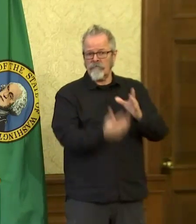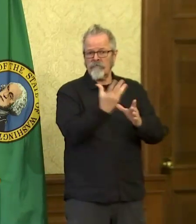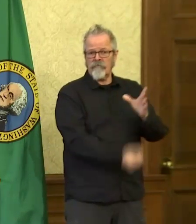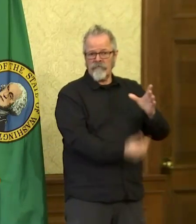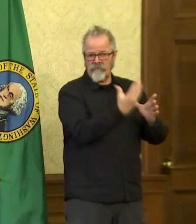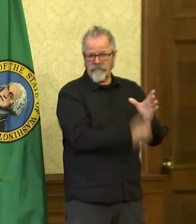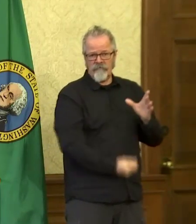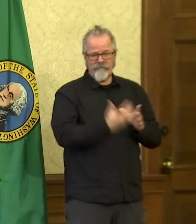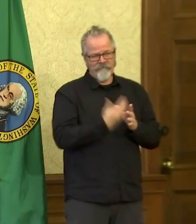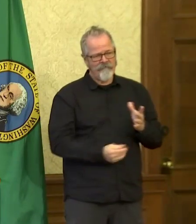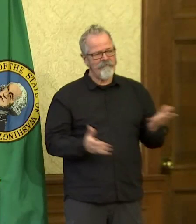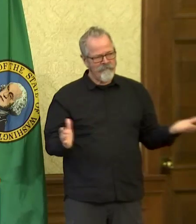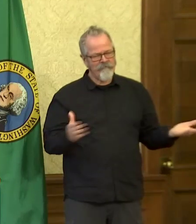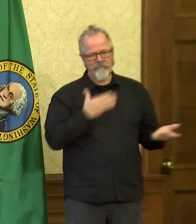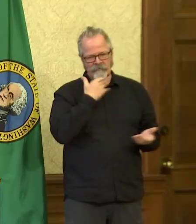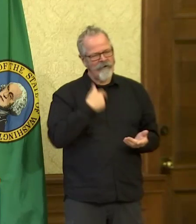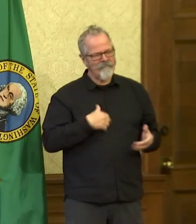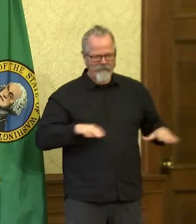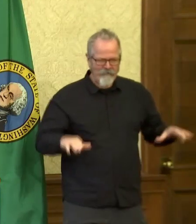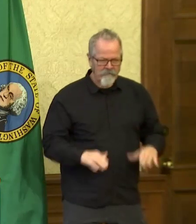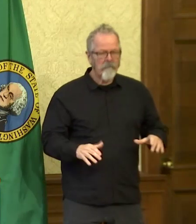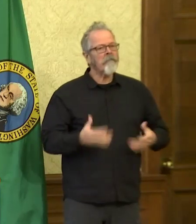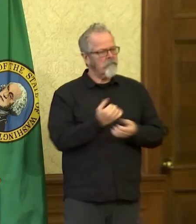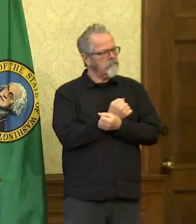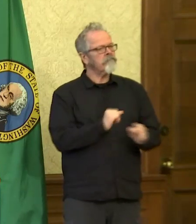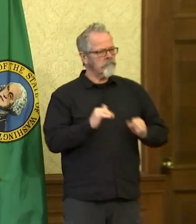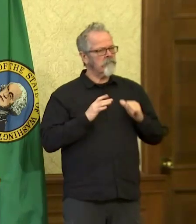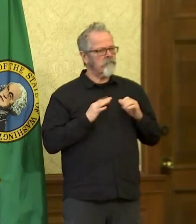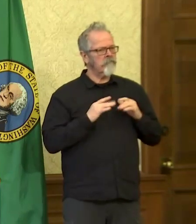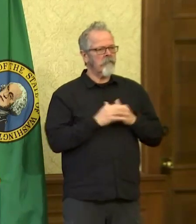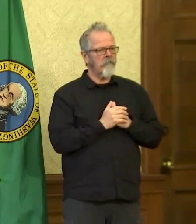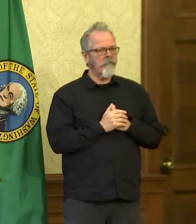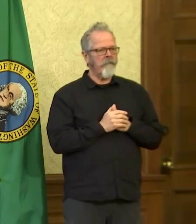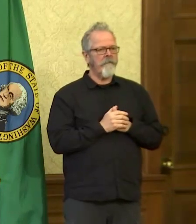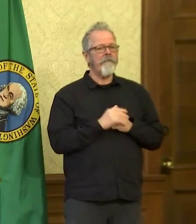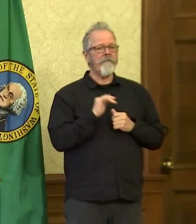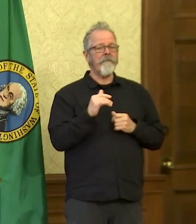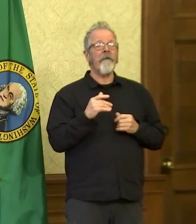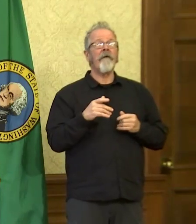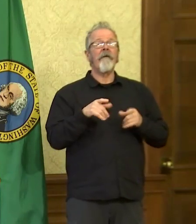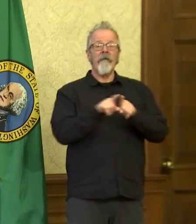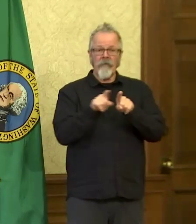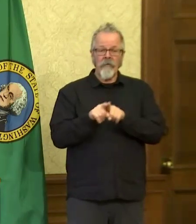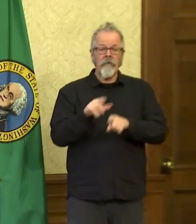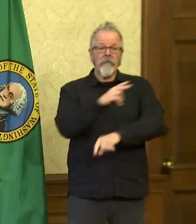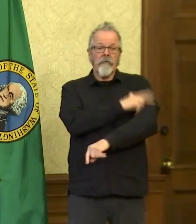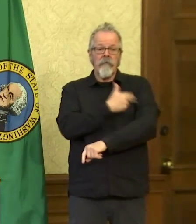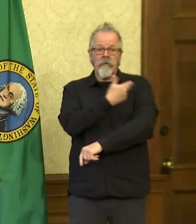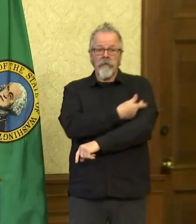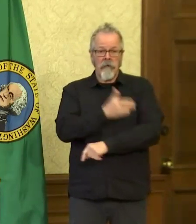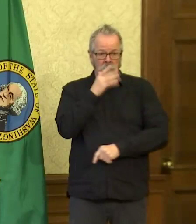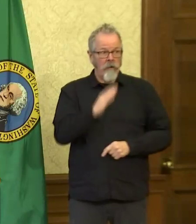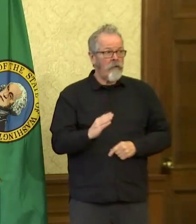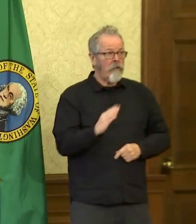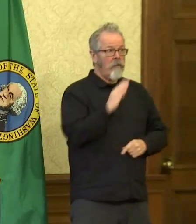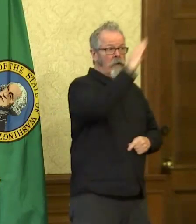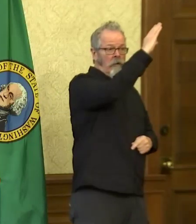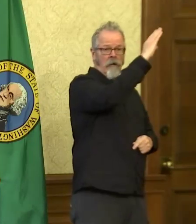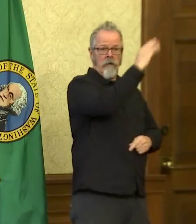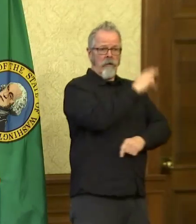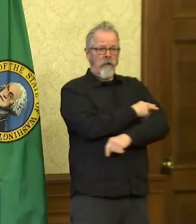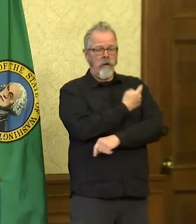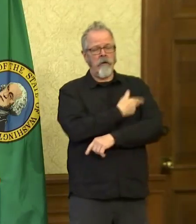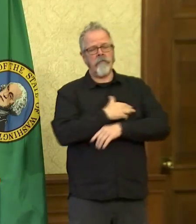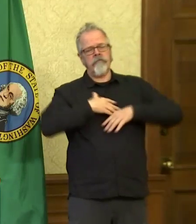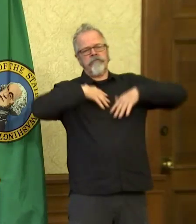overrun and our economy eventually to be permanently devastated. We know that the Stay Home, Stay Healthy